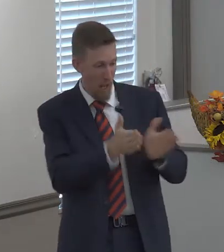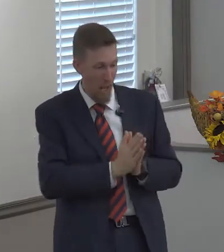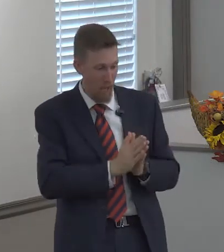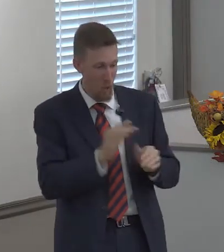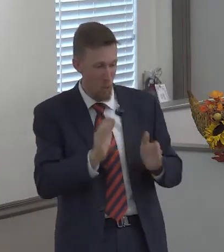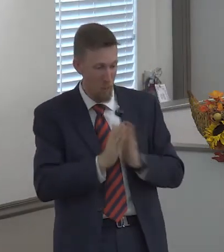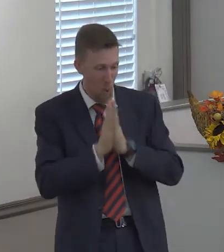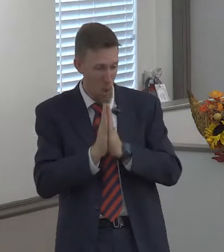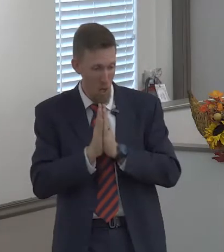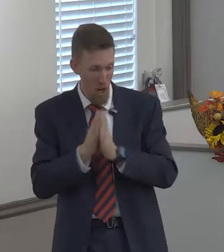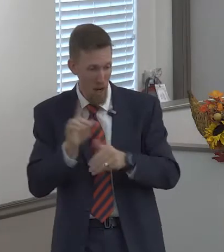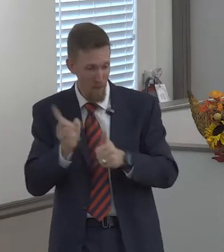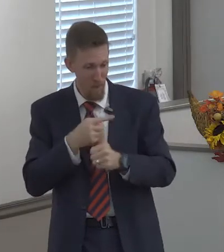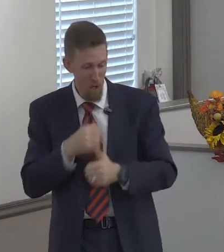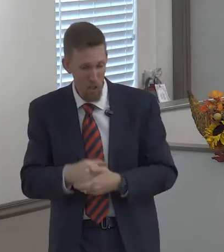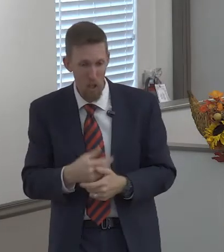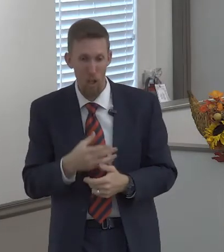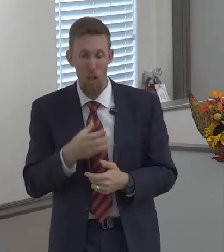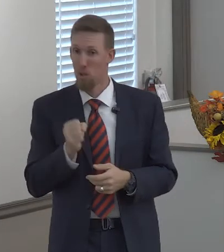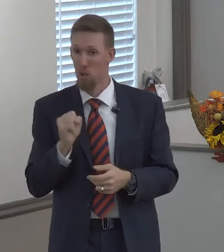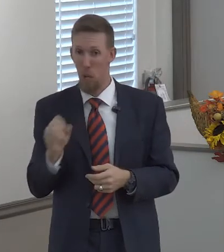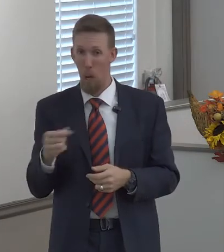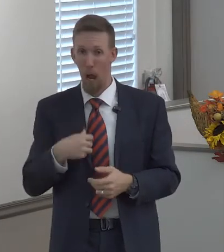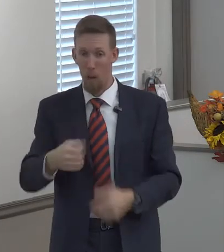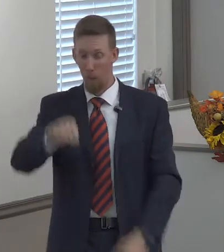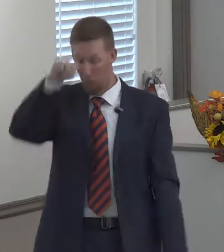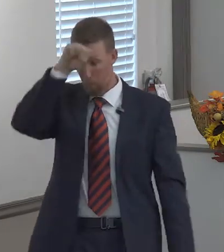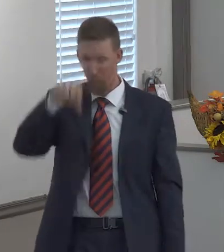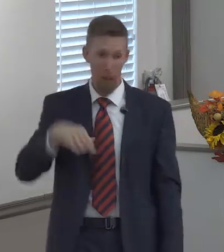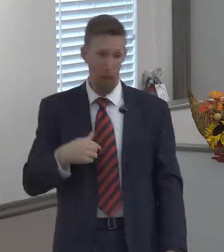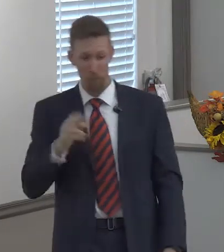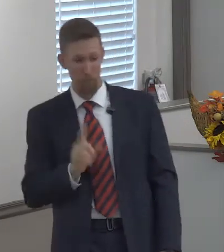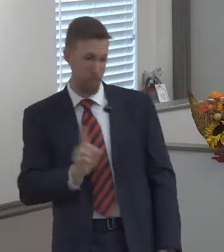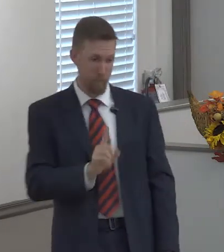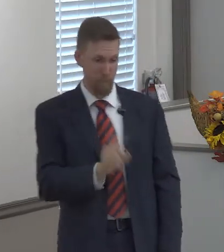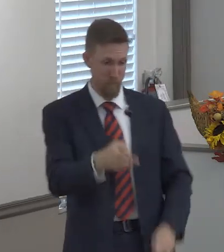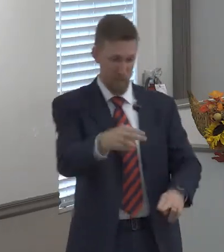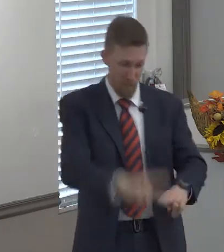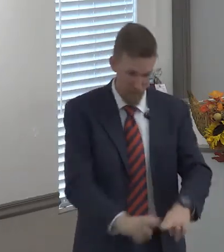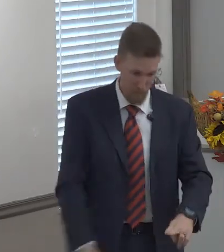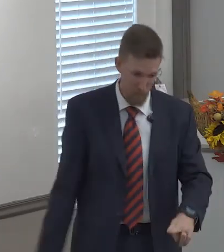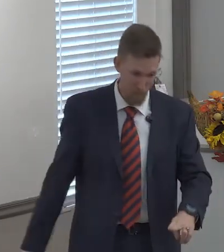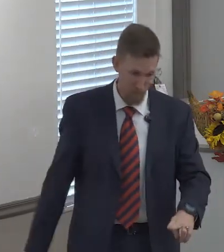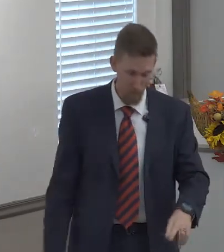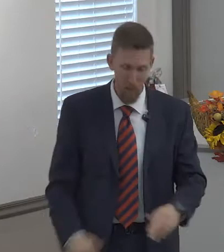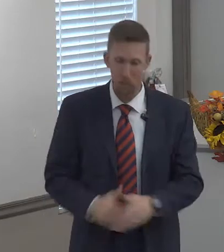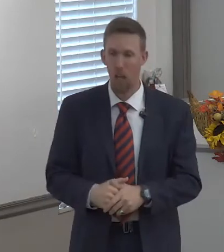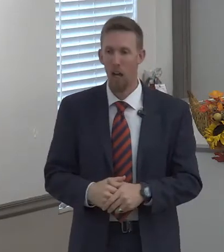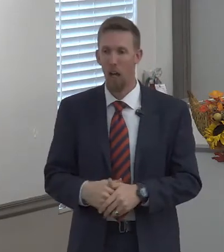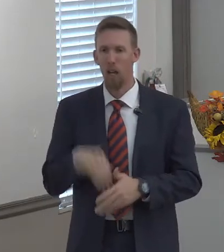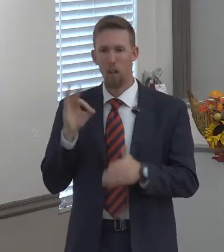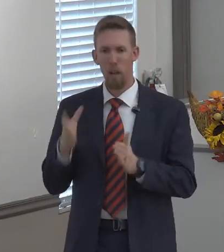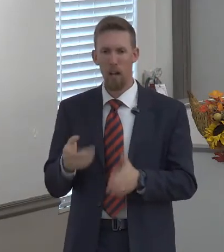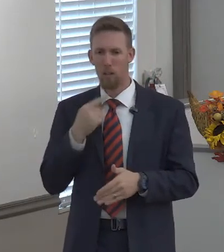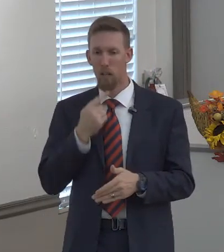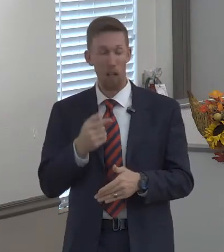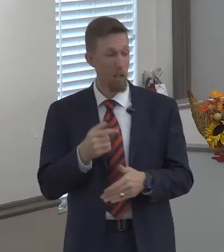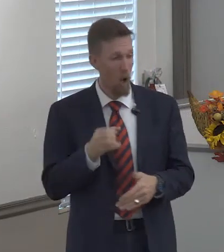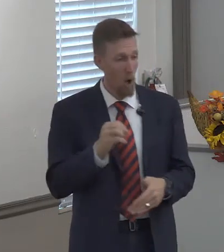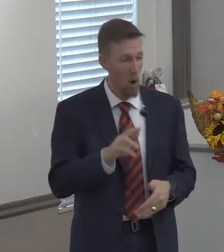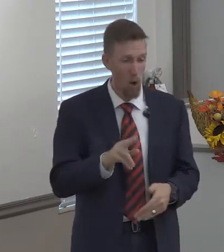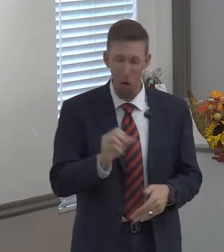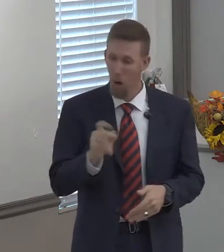various different things and various different whatever personal needs. And I got into Pastor's study, bunch of men